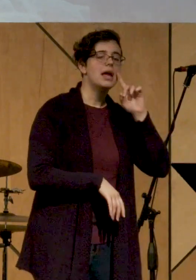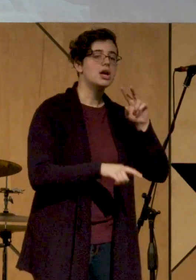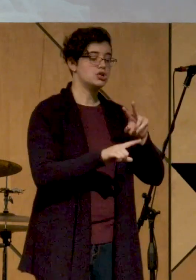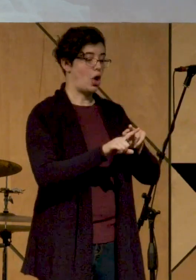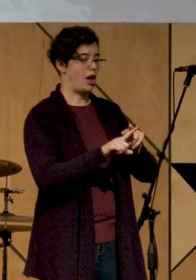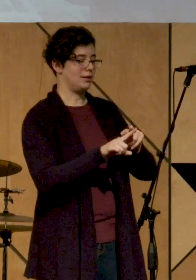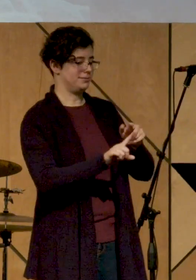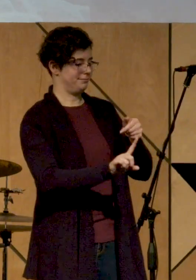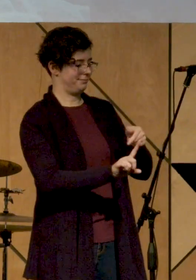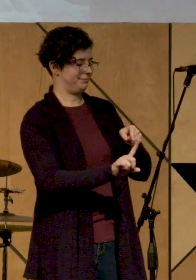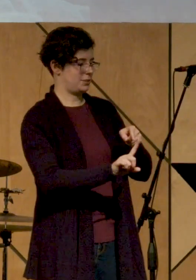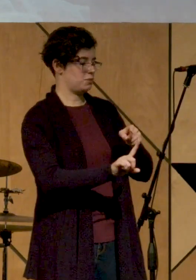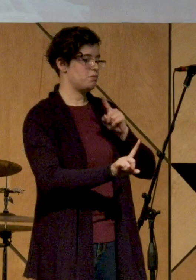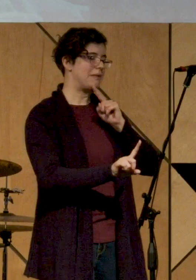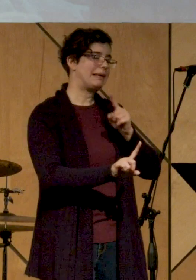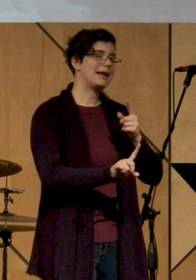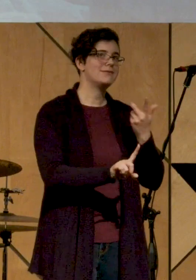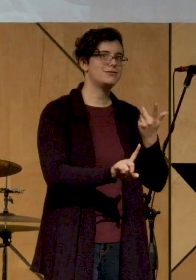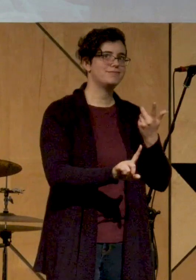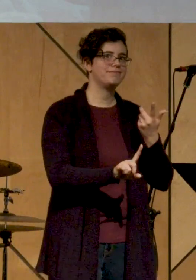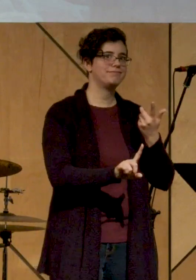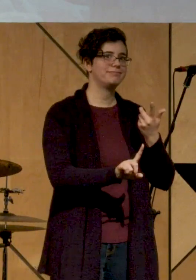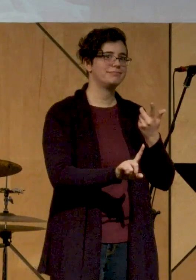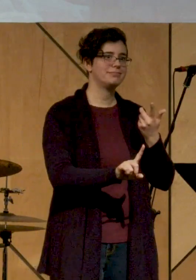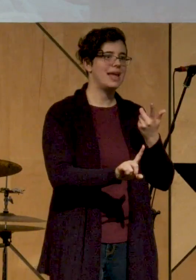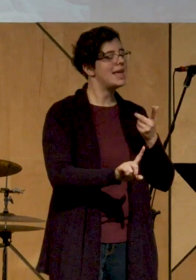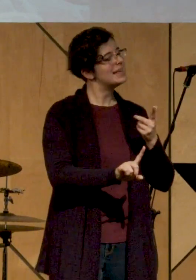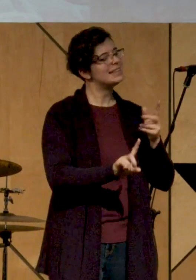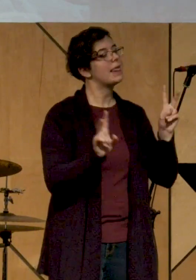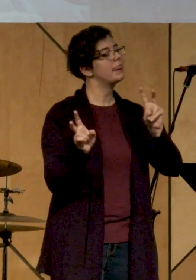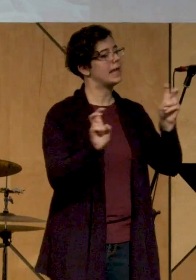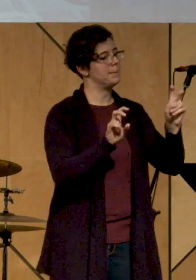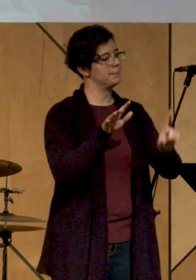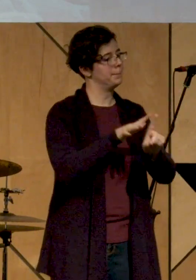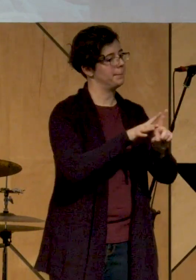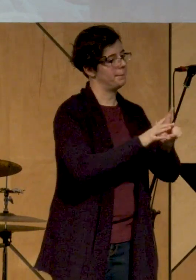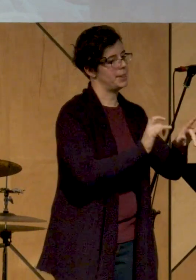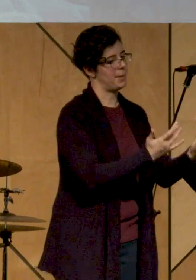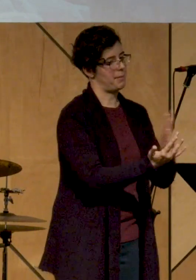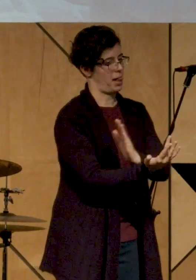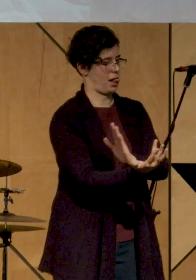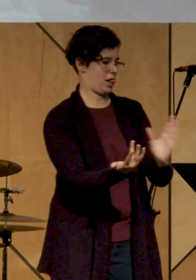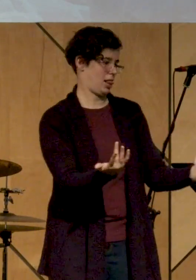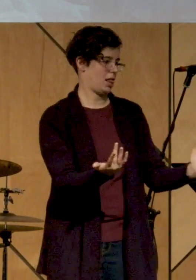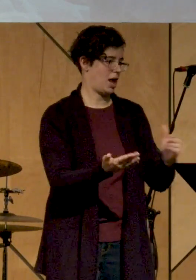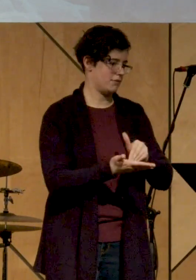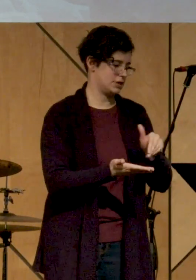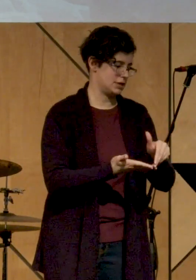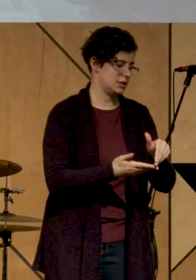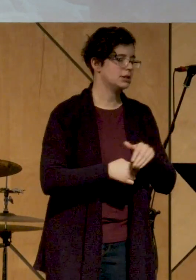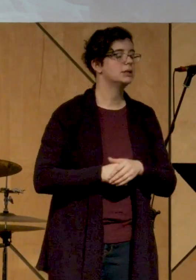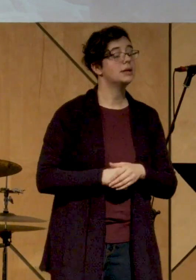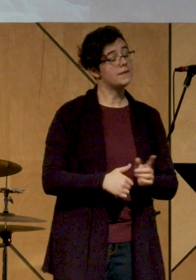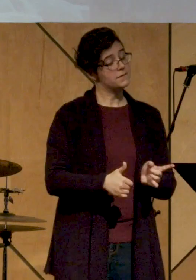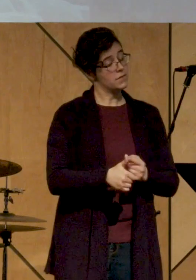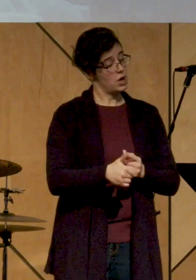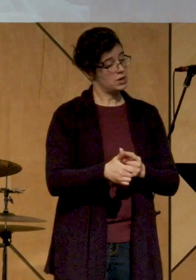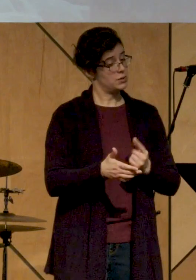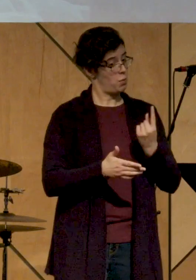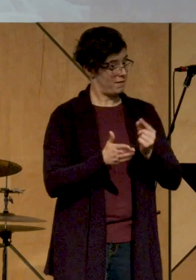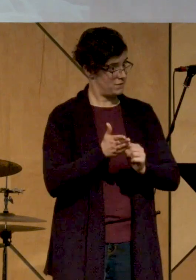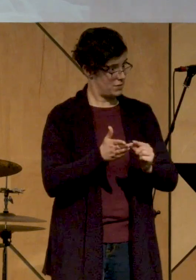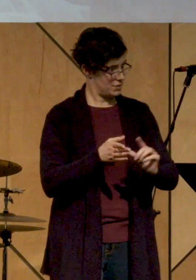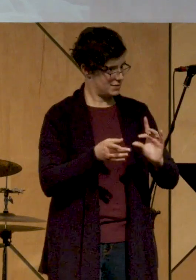a cool, low-key theme in the Bible, so let me walk you through just a couple verses. The first one talks about how salt was